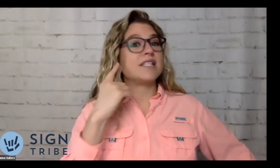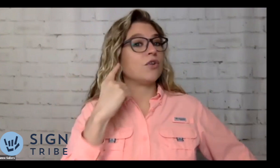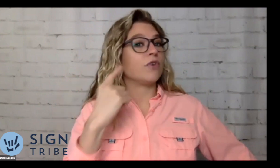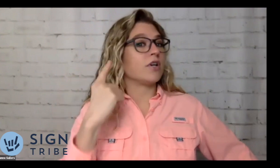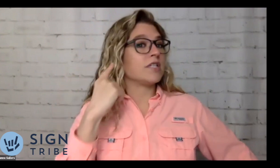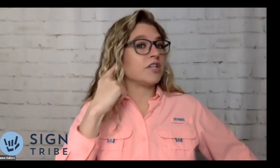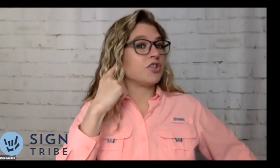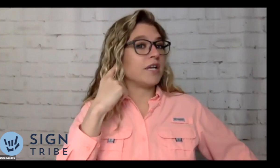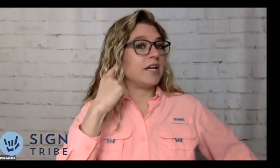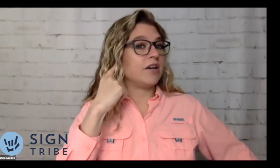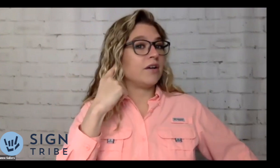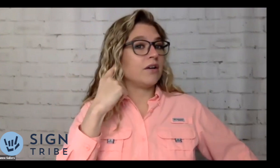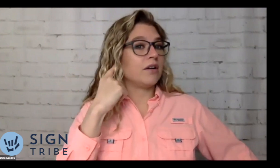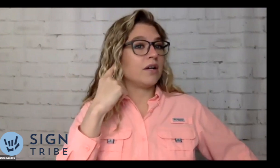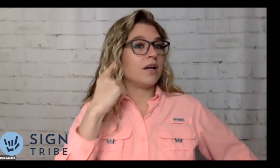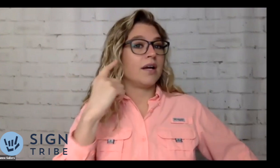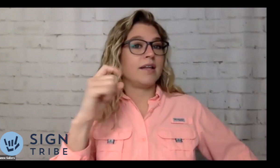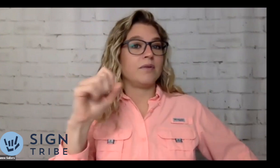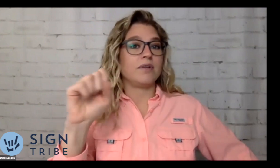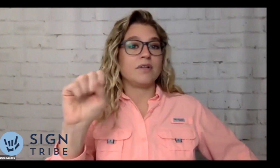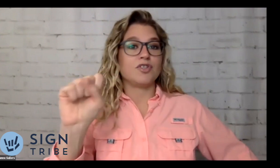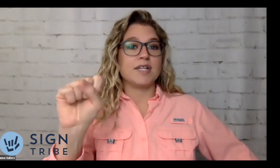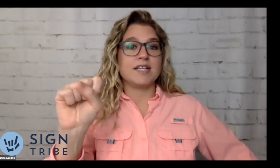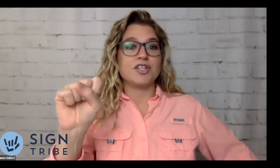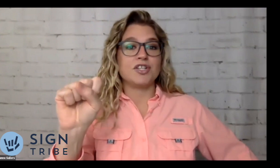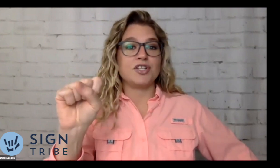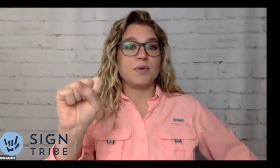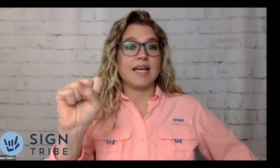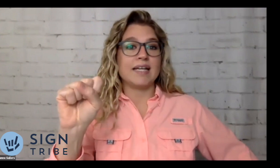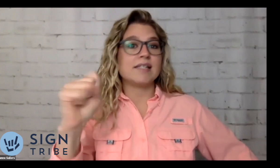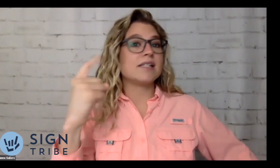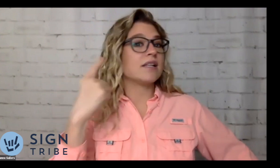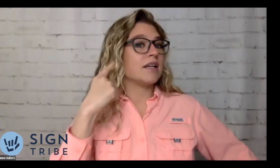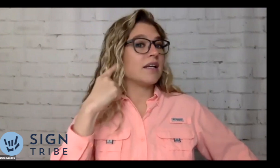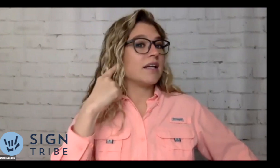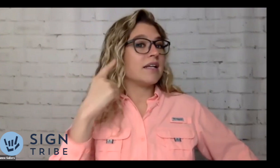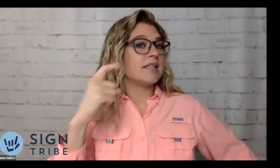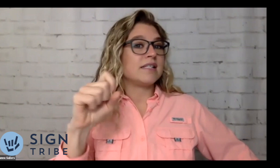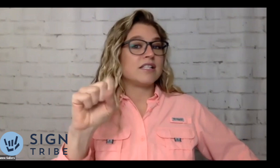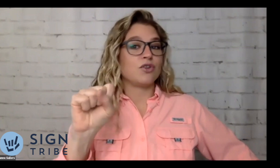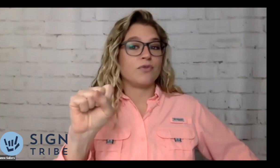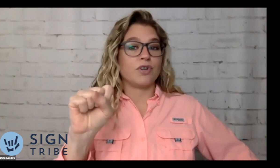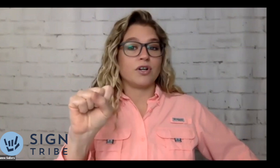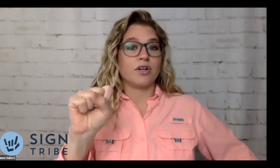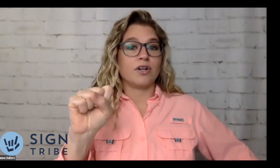Silver, touch your ear and then transition to an S. Silver.